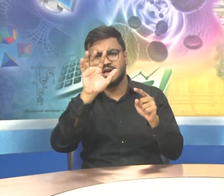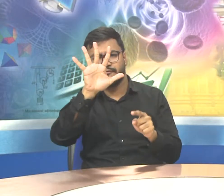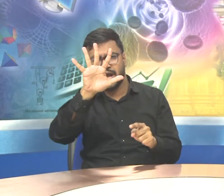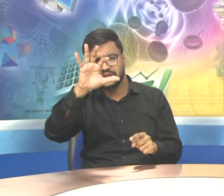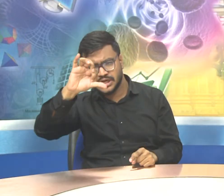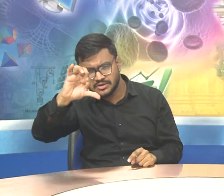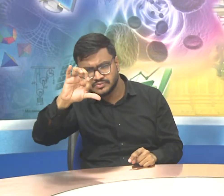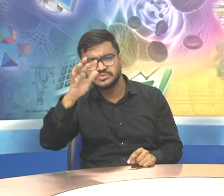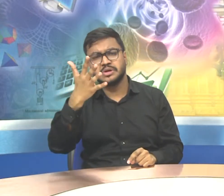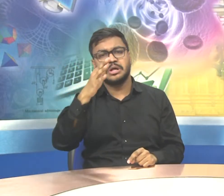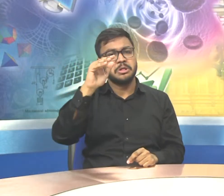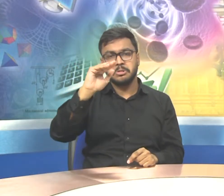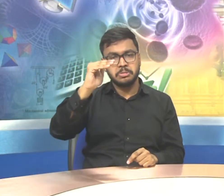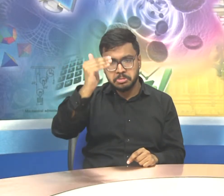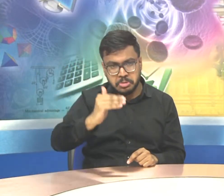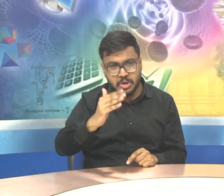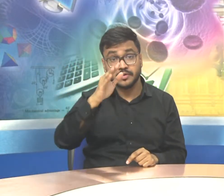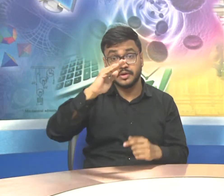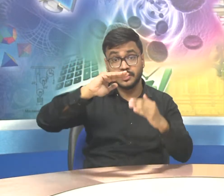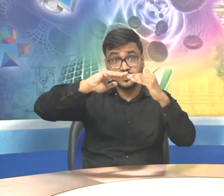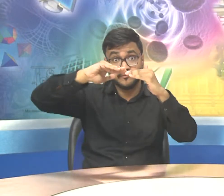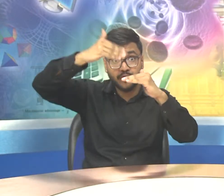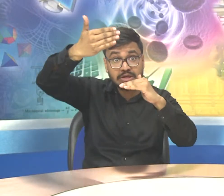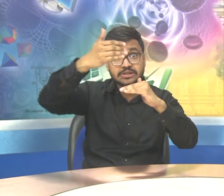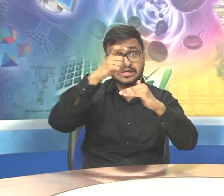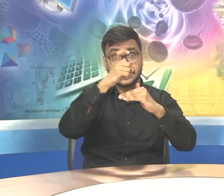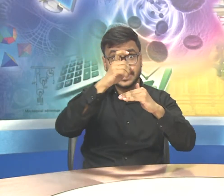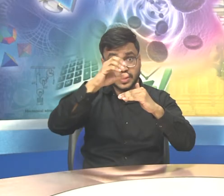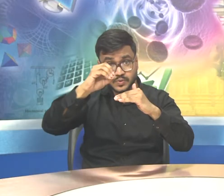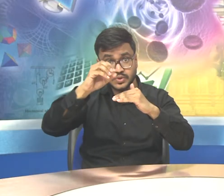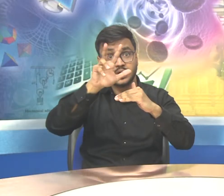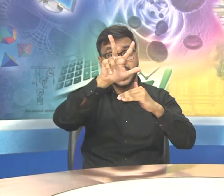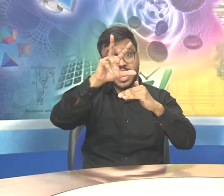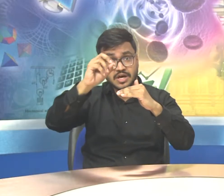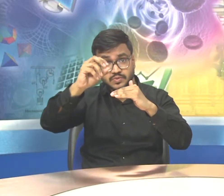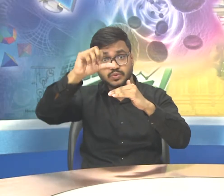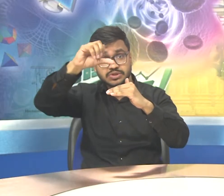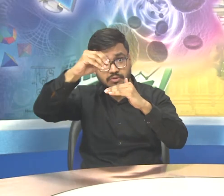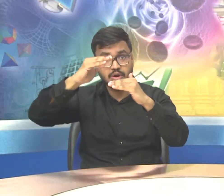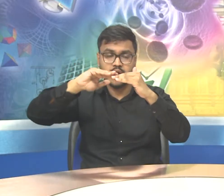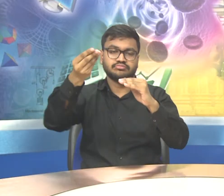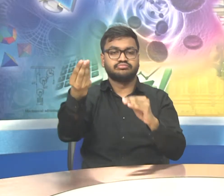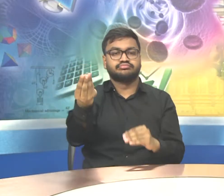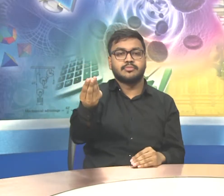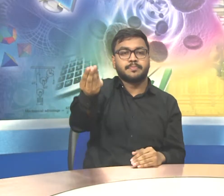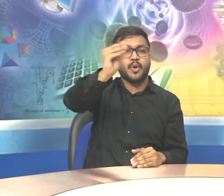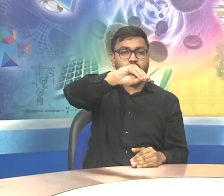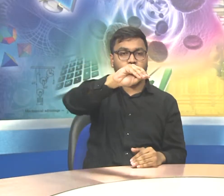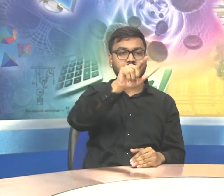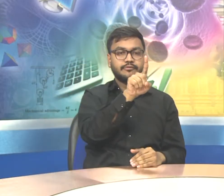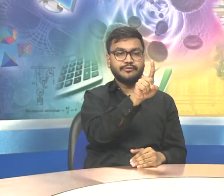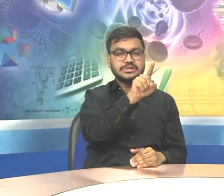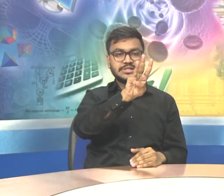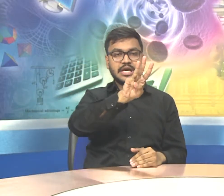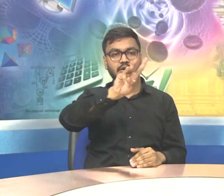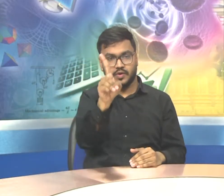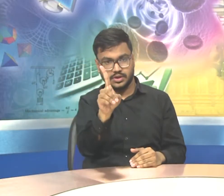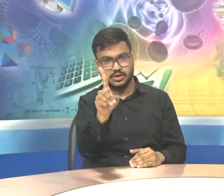than 50%. It will be ignored and the total population will be